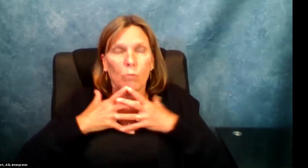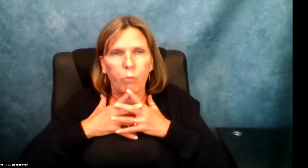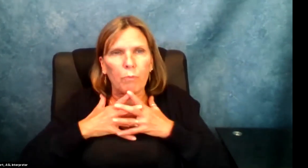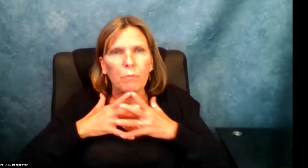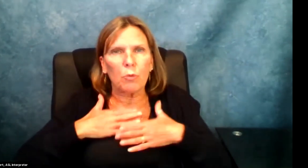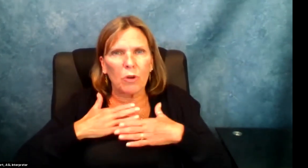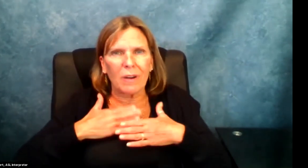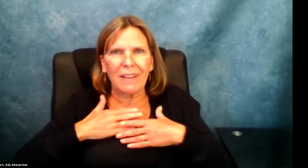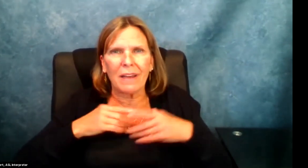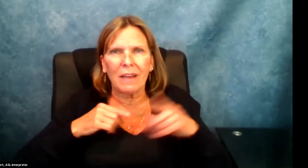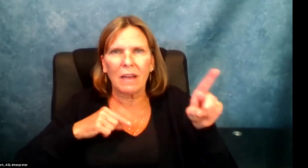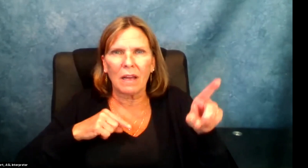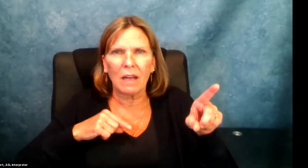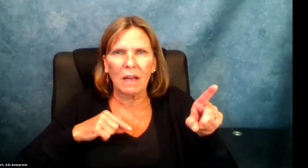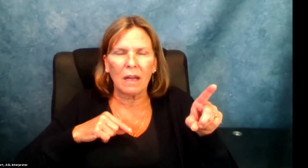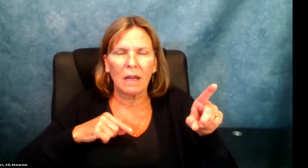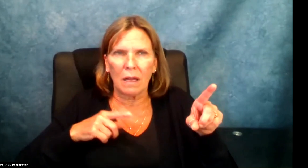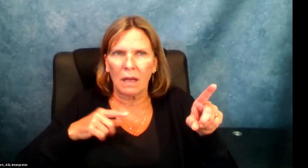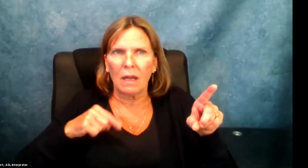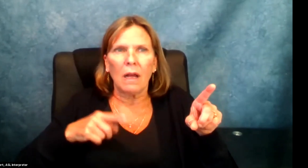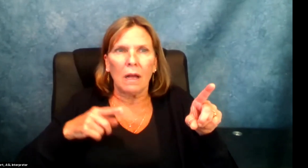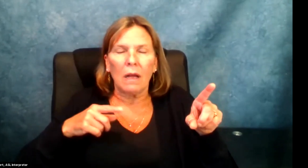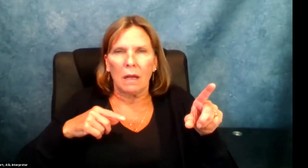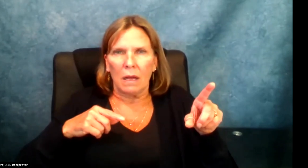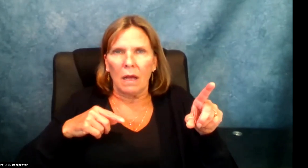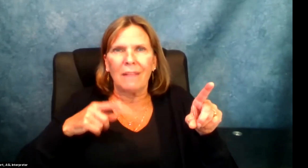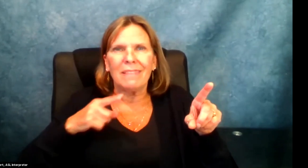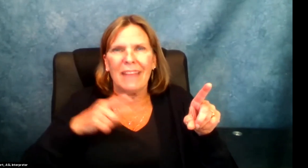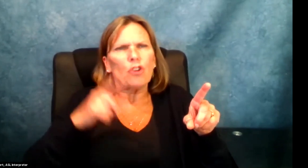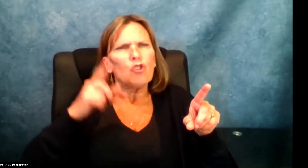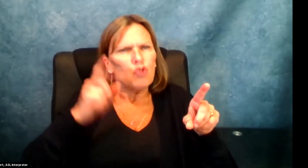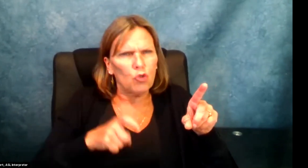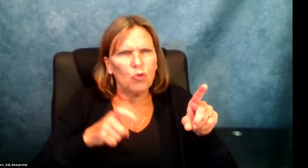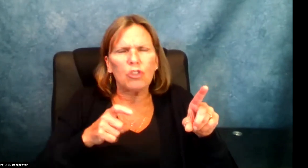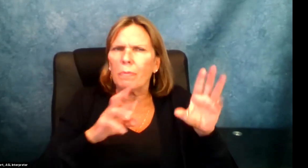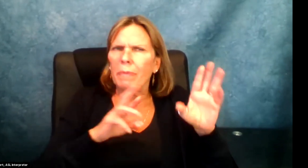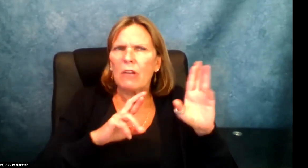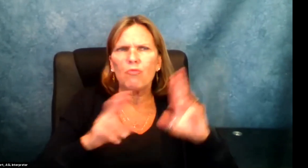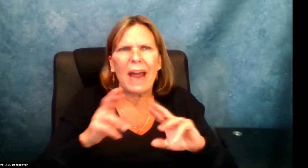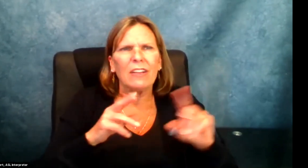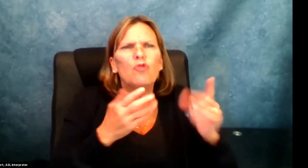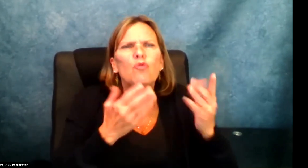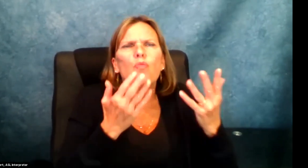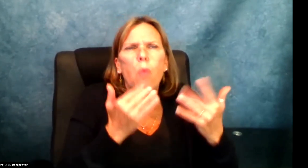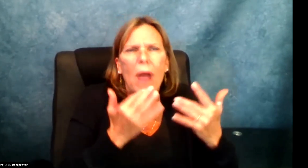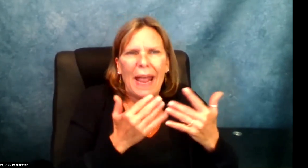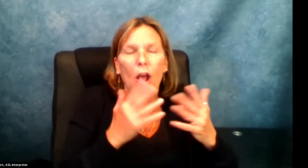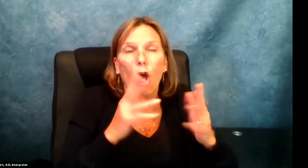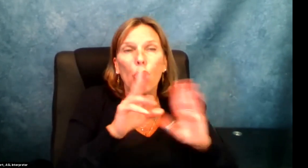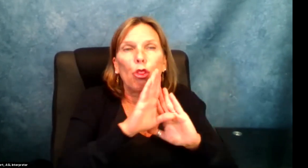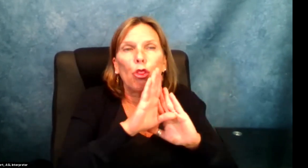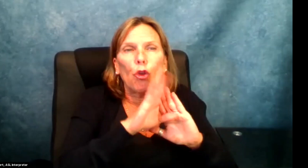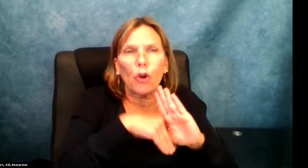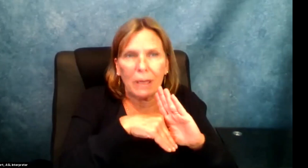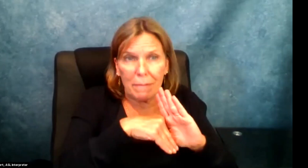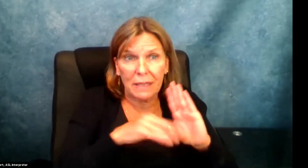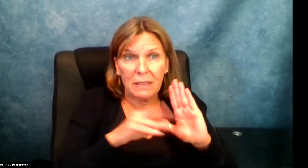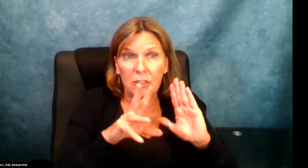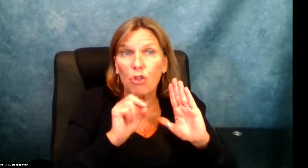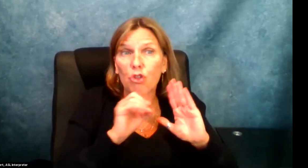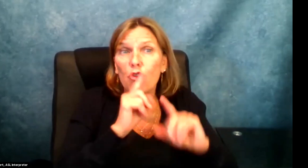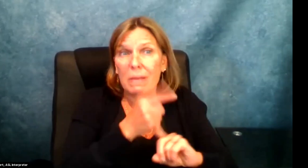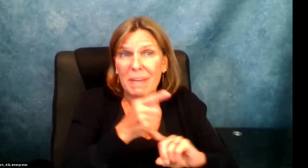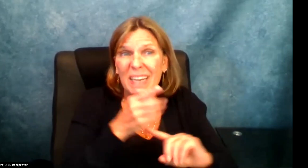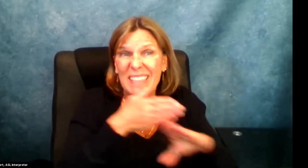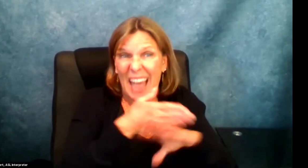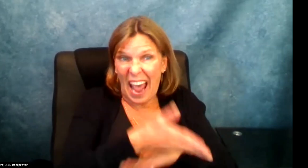minutes after you get vaccinated. You should bring your EpiPen, but there is not clear data that if you have something like a food allergy